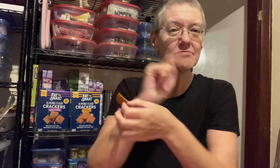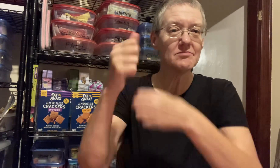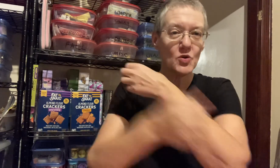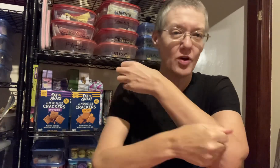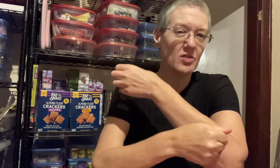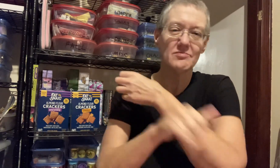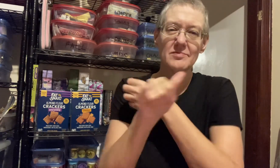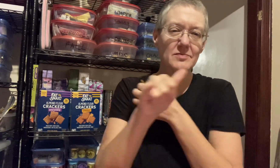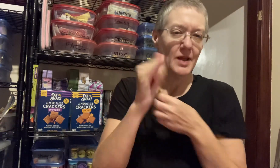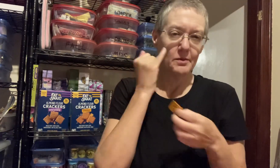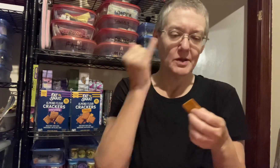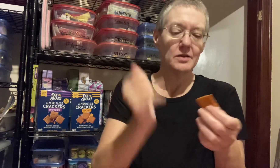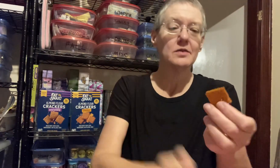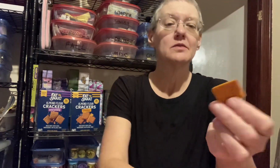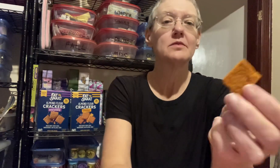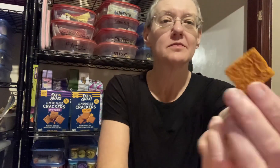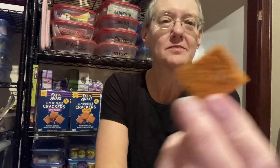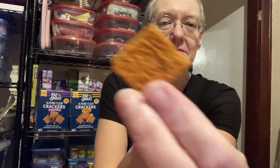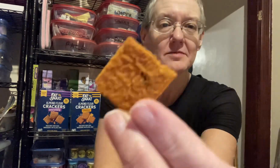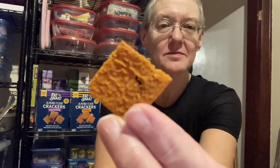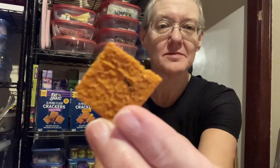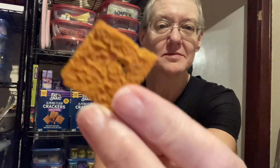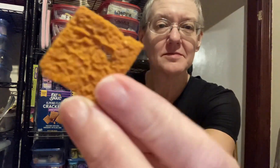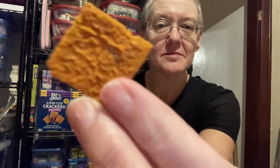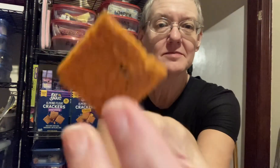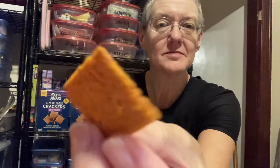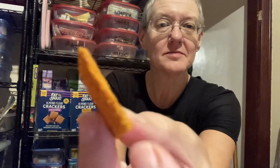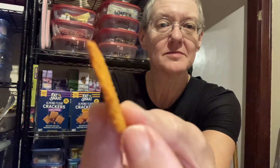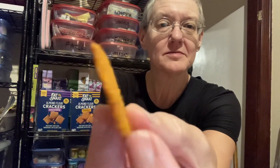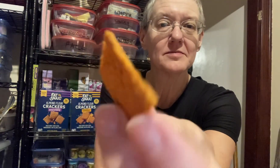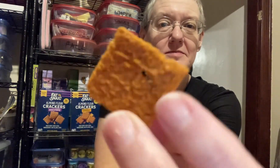It's like Cheez-Its. Same concept.